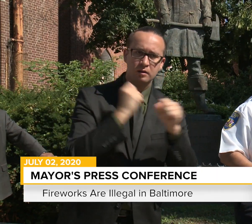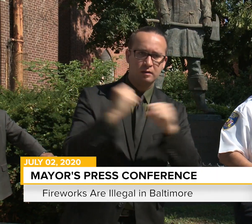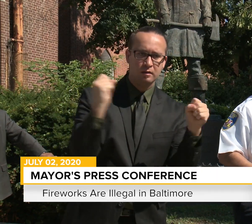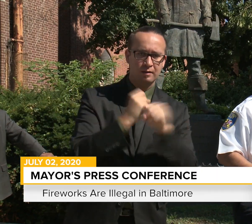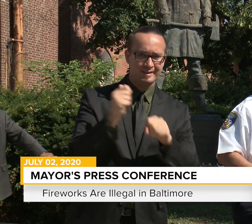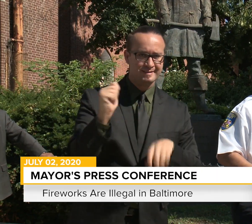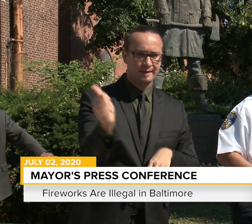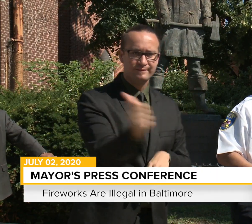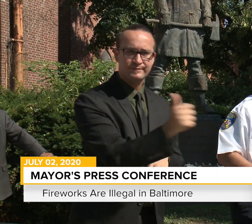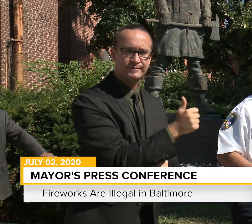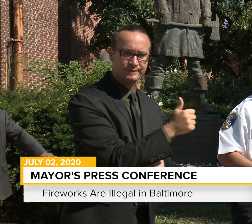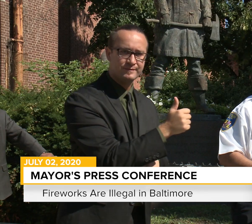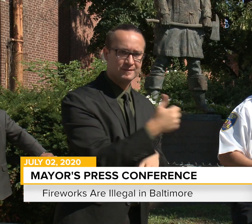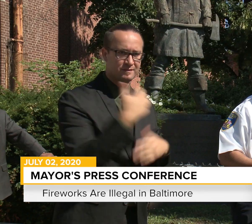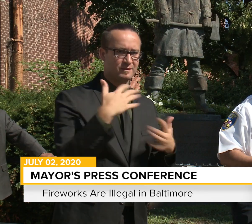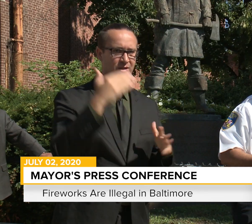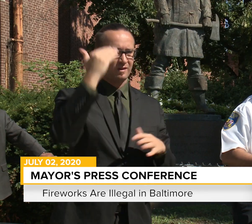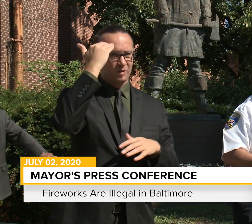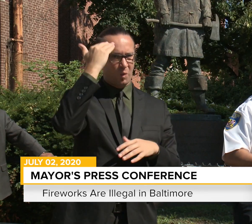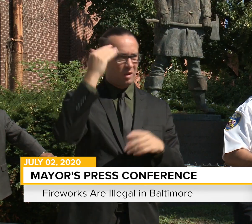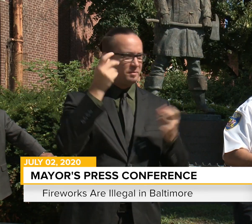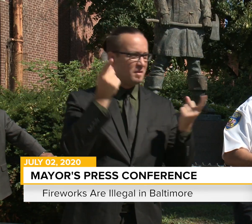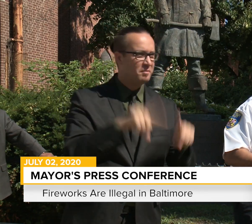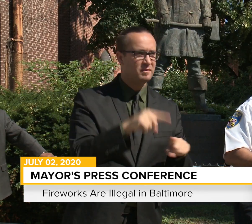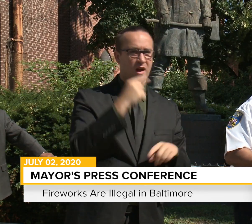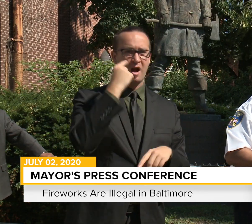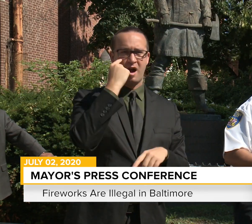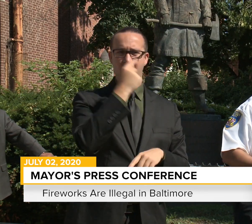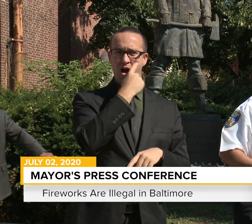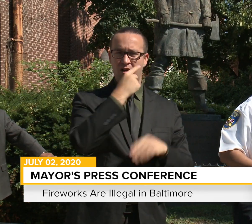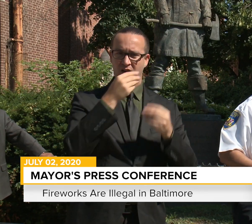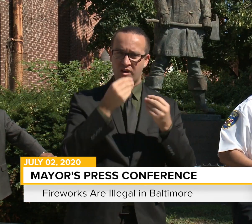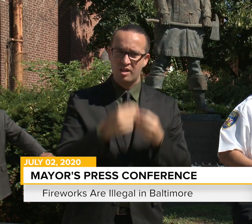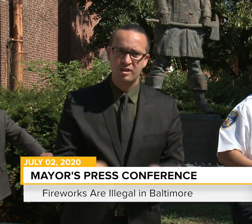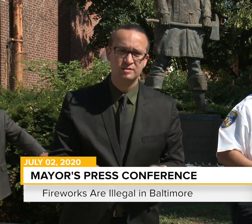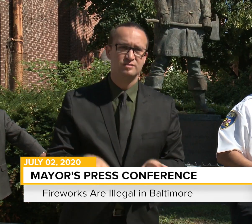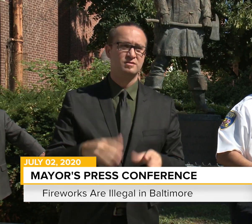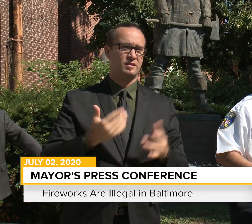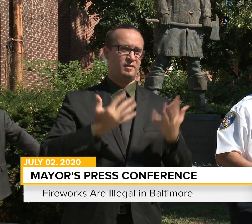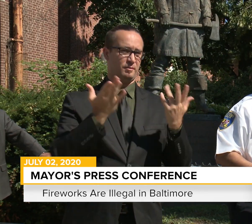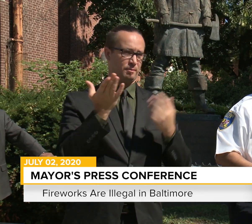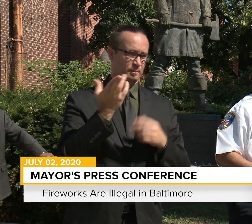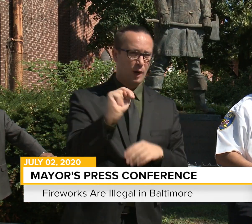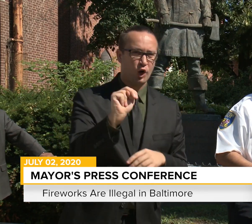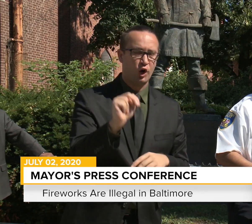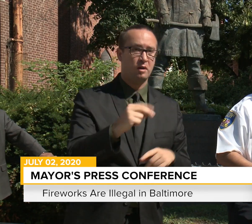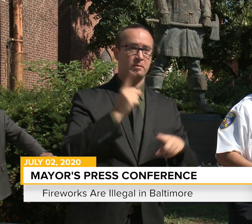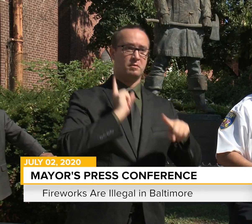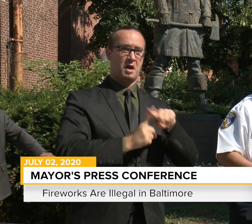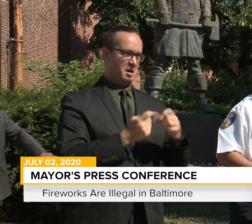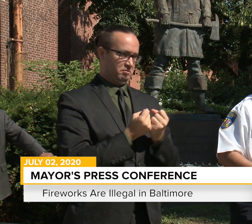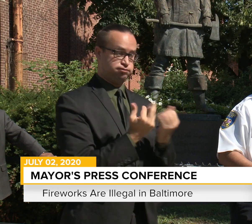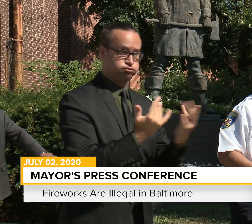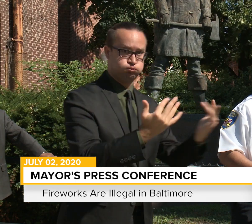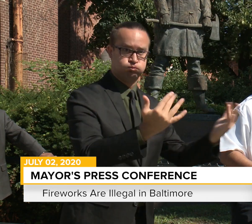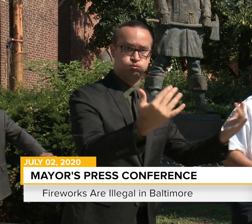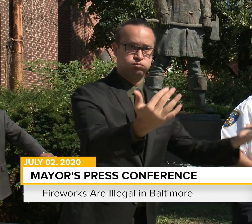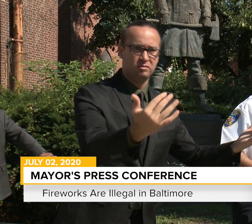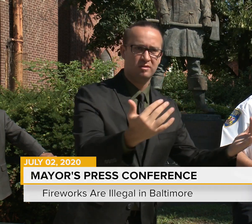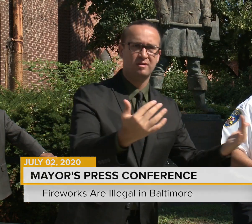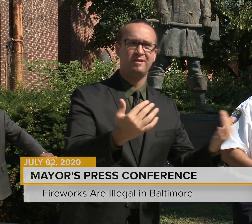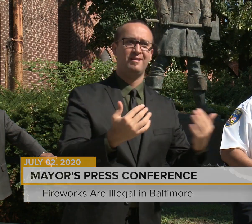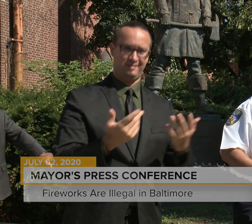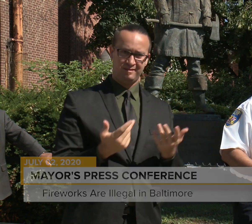vision, severe burns, and other serious injuries, and even fires. So not only can they cause physical